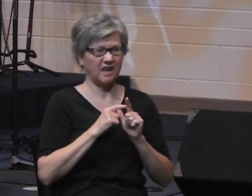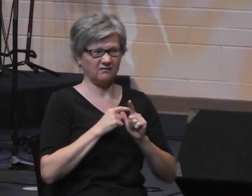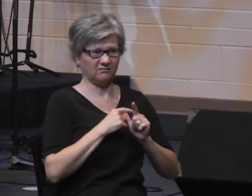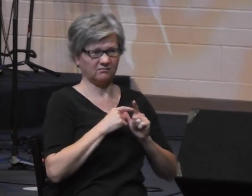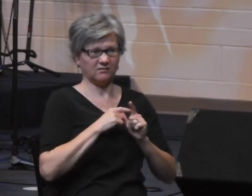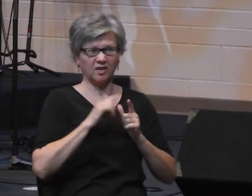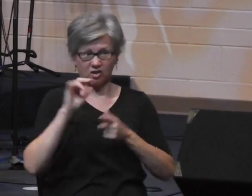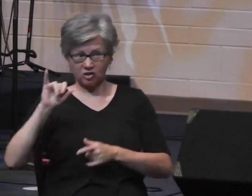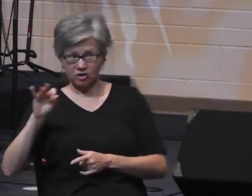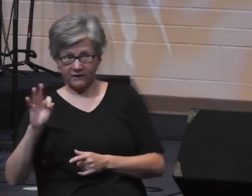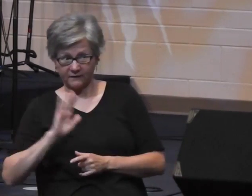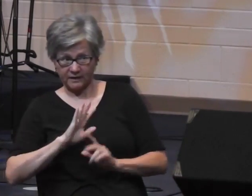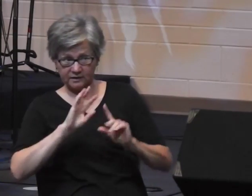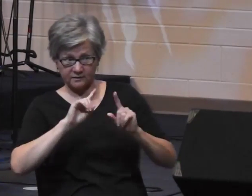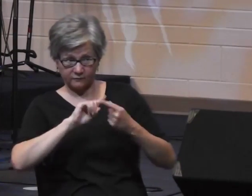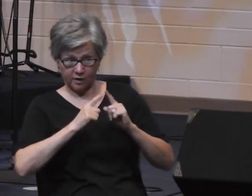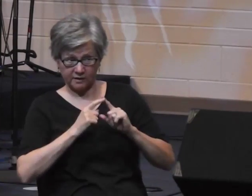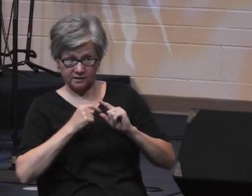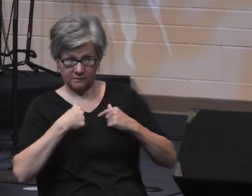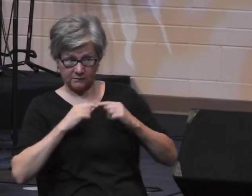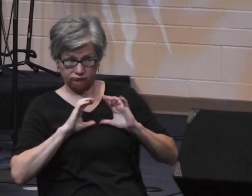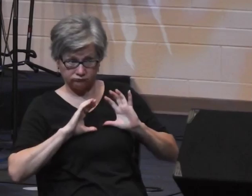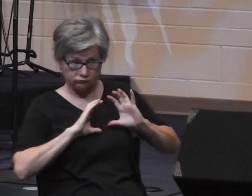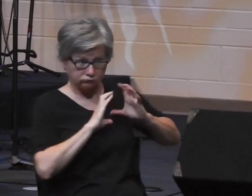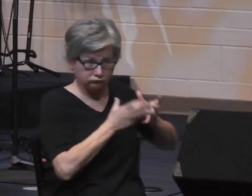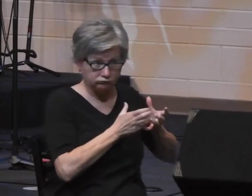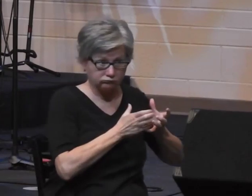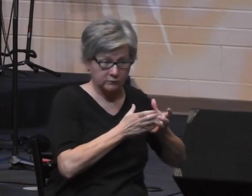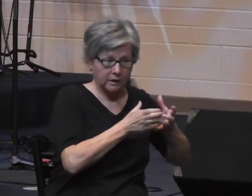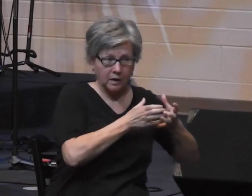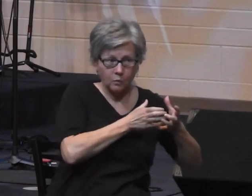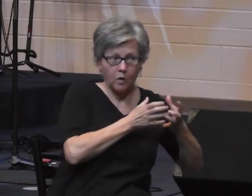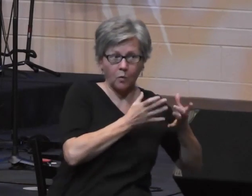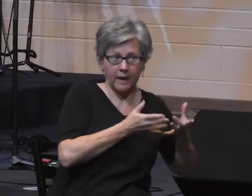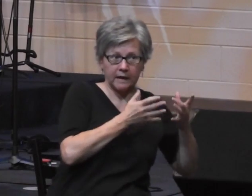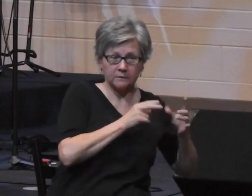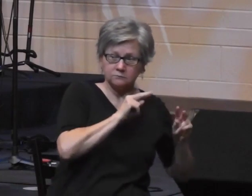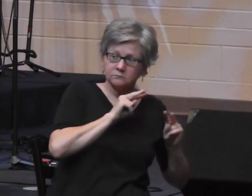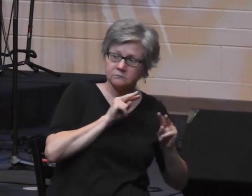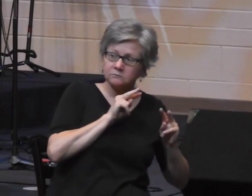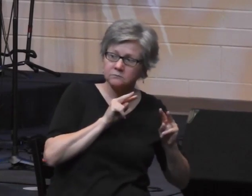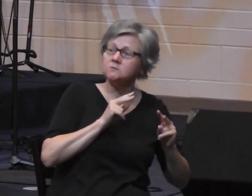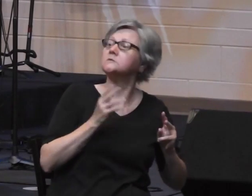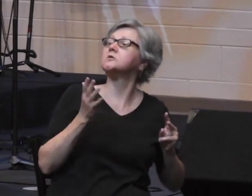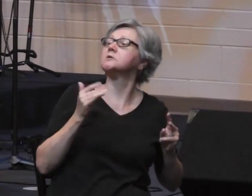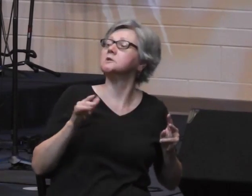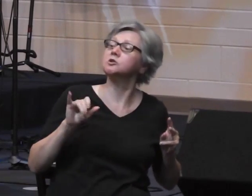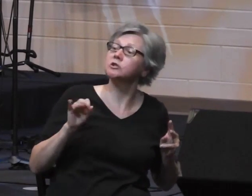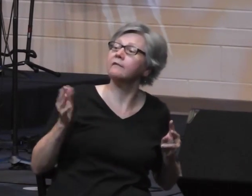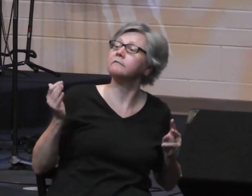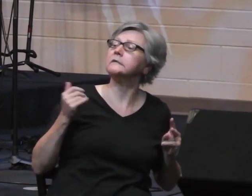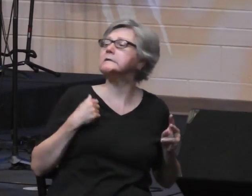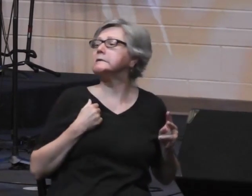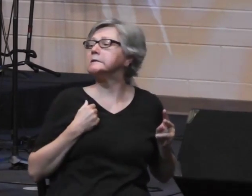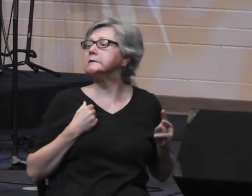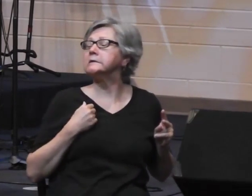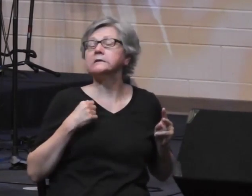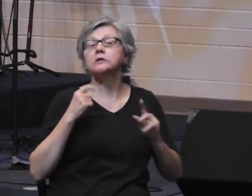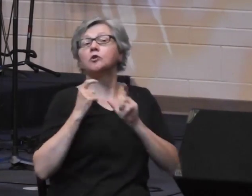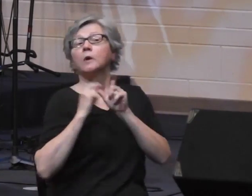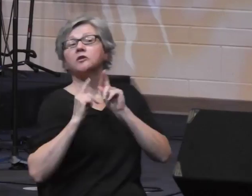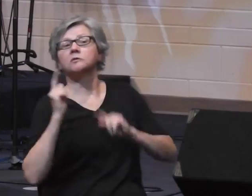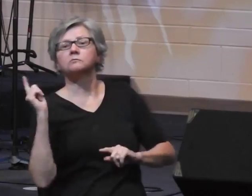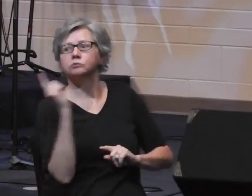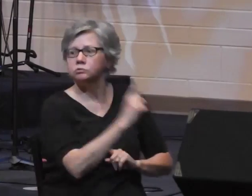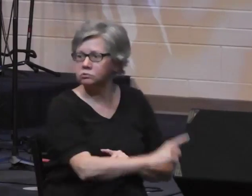Jeff. The finish time is 10 o'clock. At 10 o'clock, you're not a finisher. And 9 goes by, and